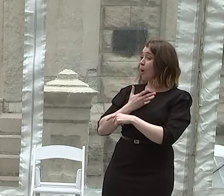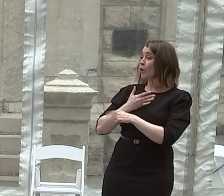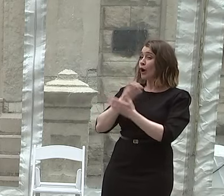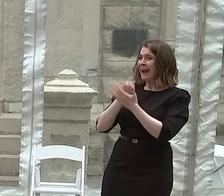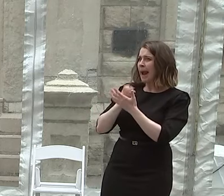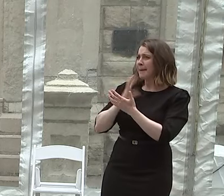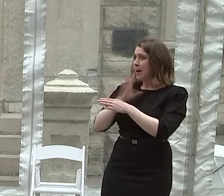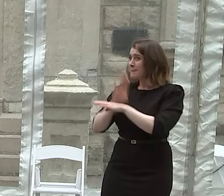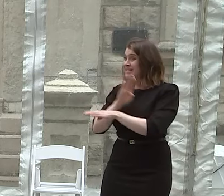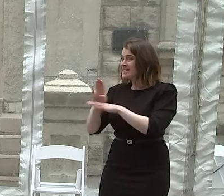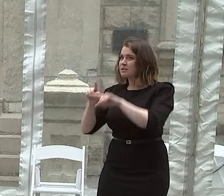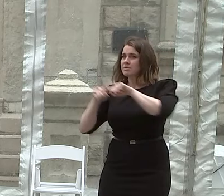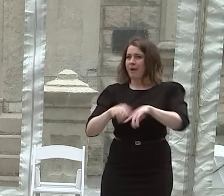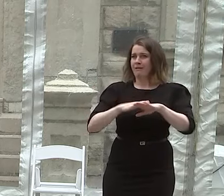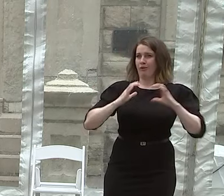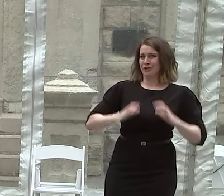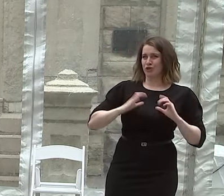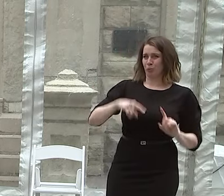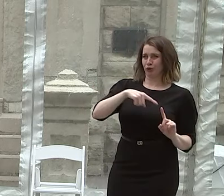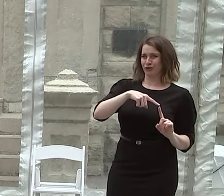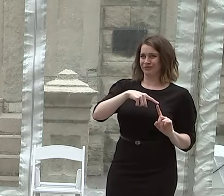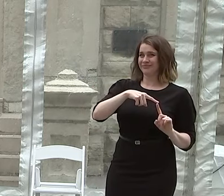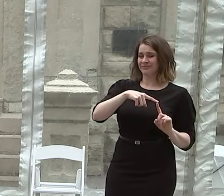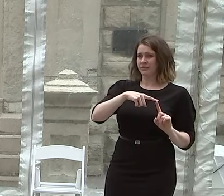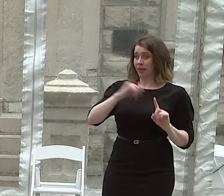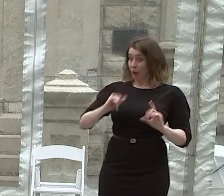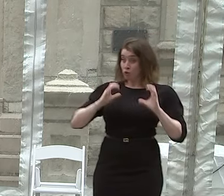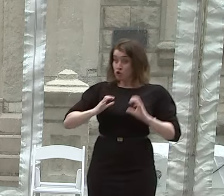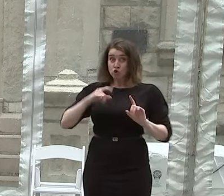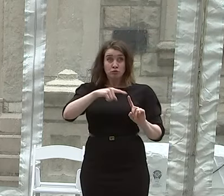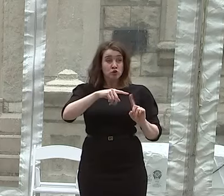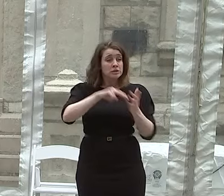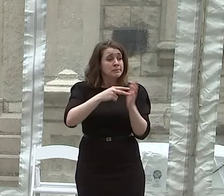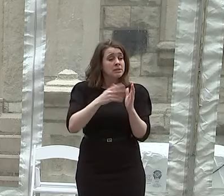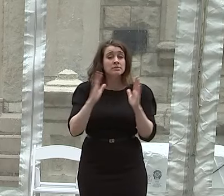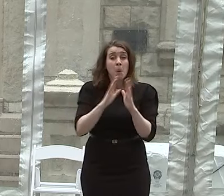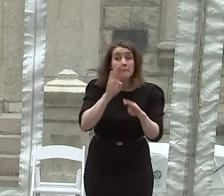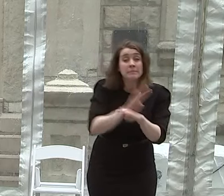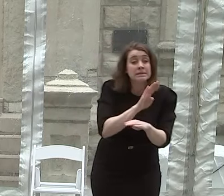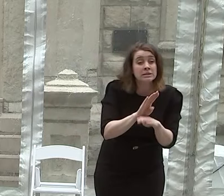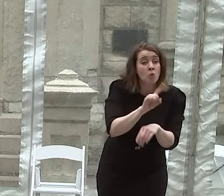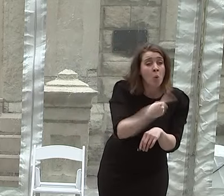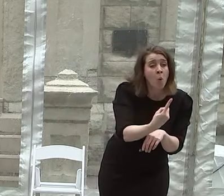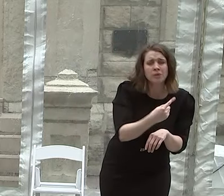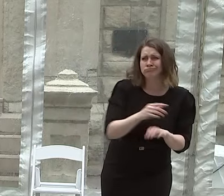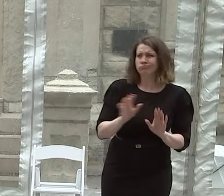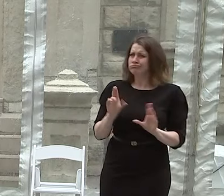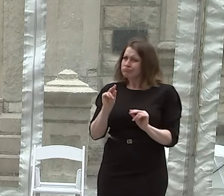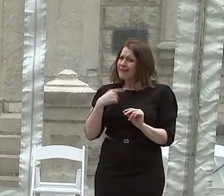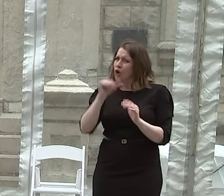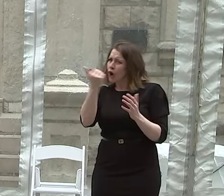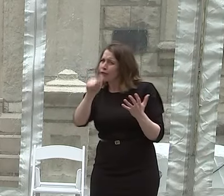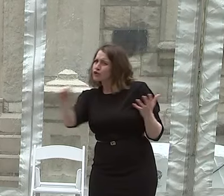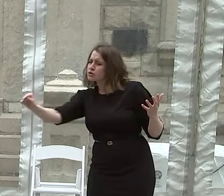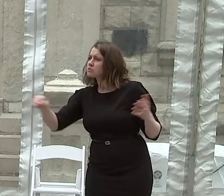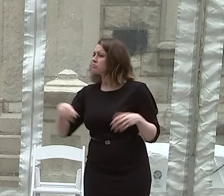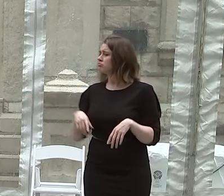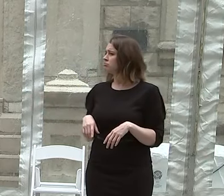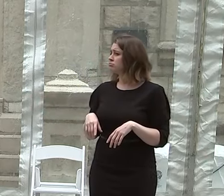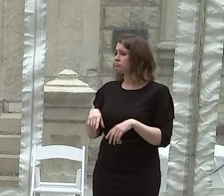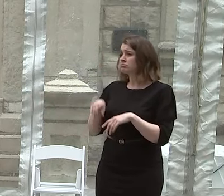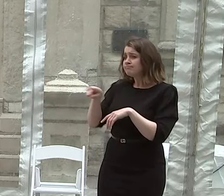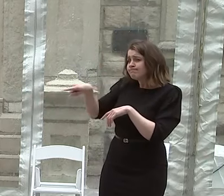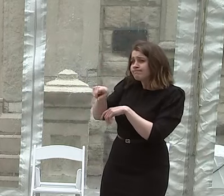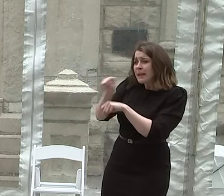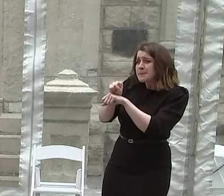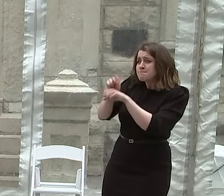the consumers that we have to take care of are not just the small businesses and all the